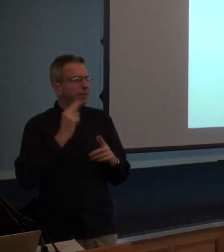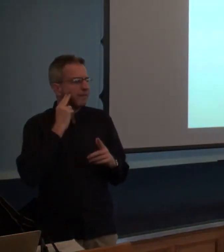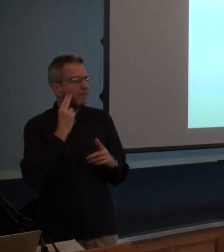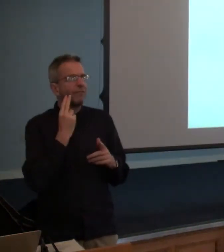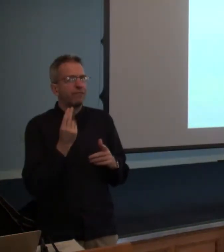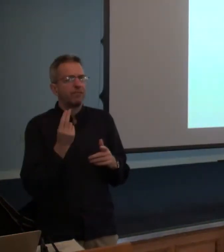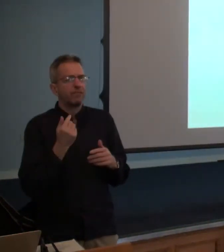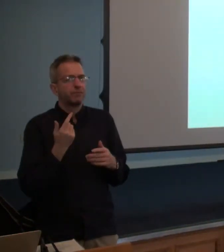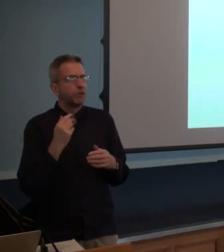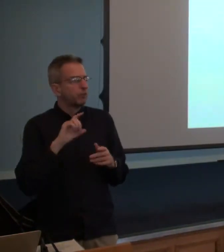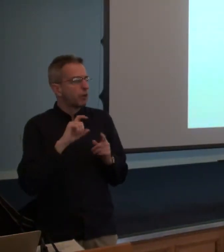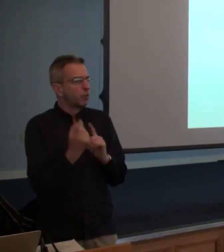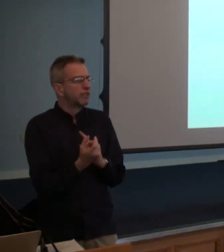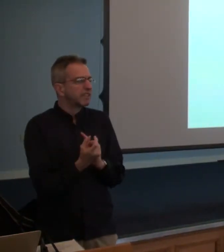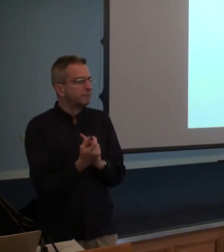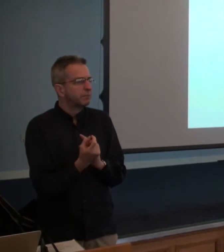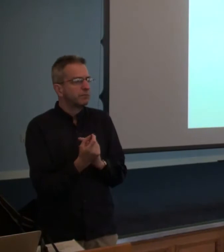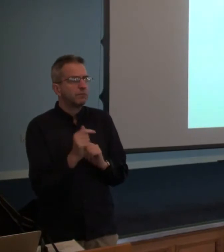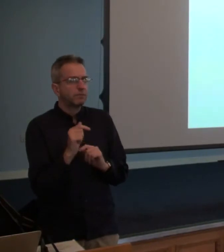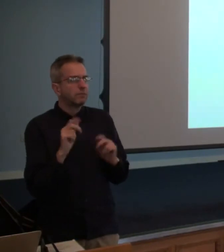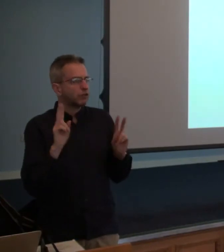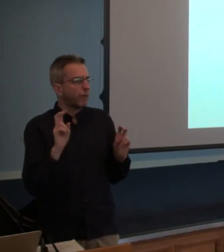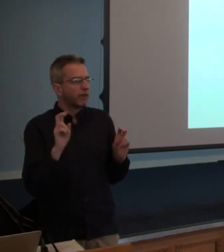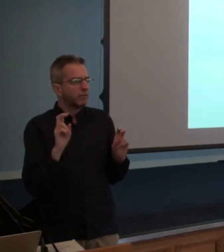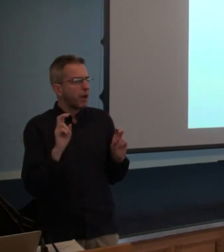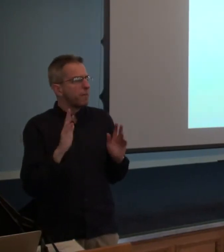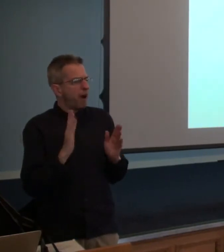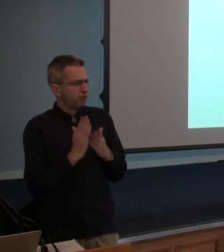was about deaf citizenship, and deaf community.